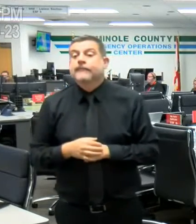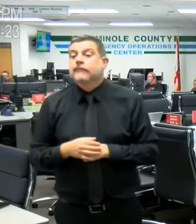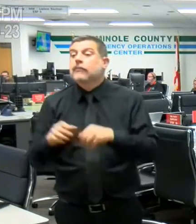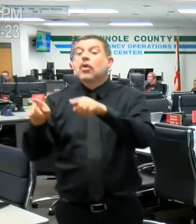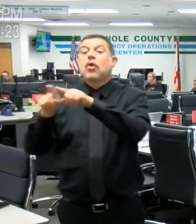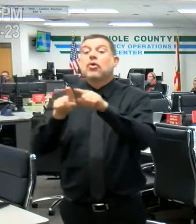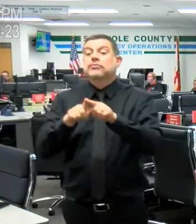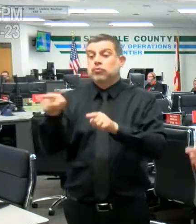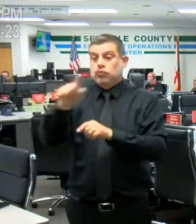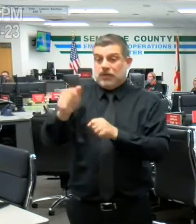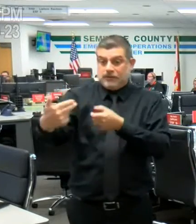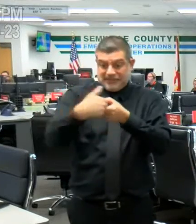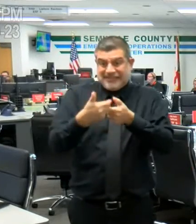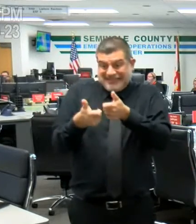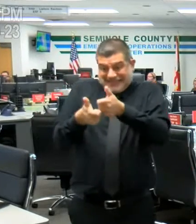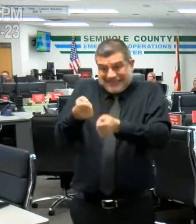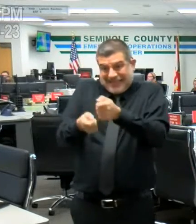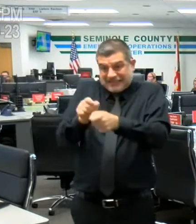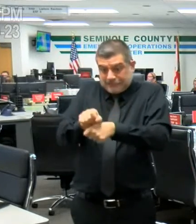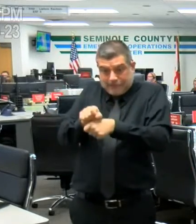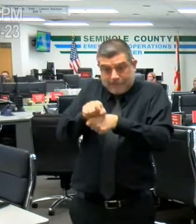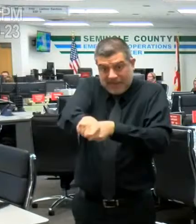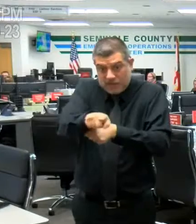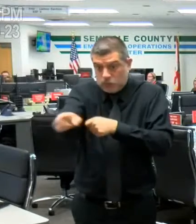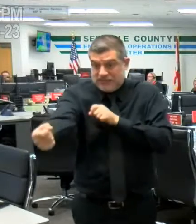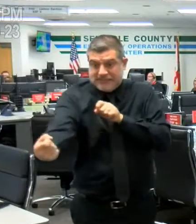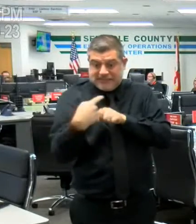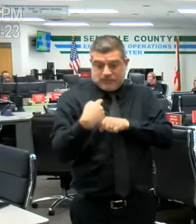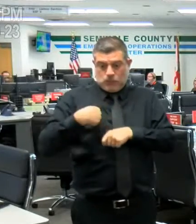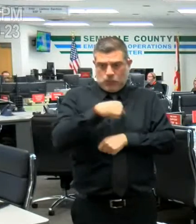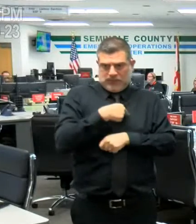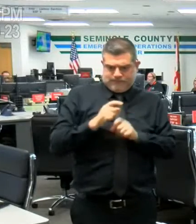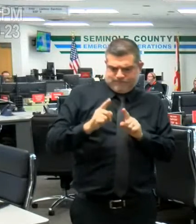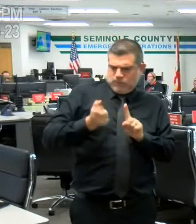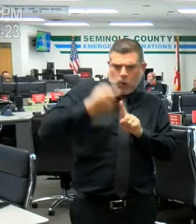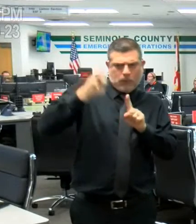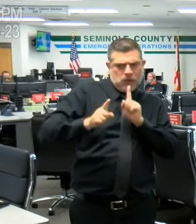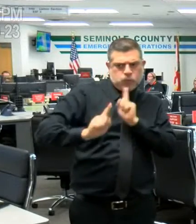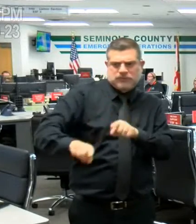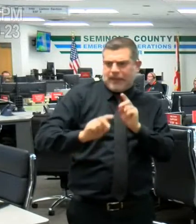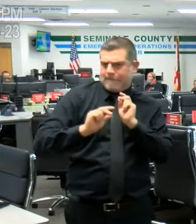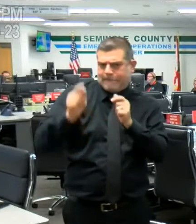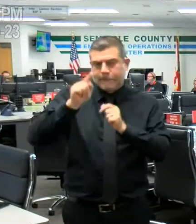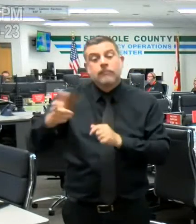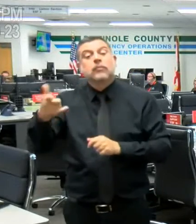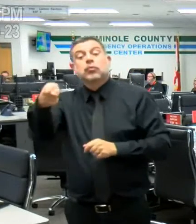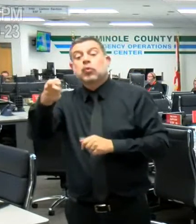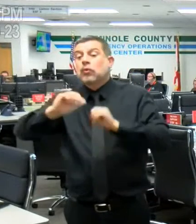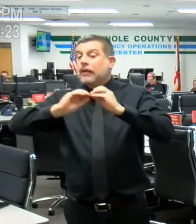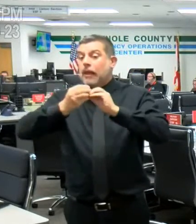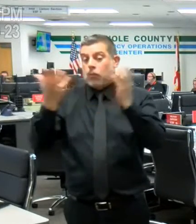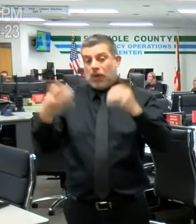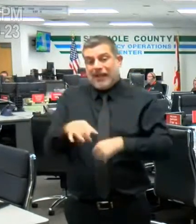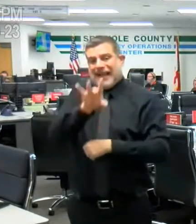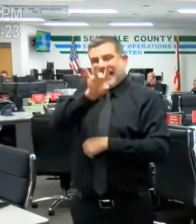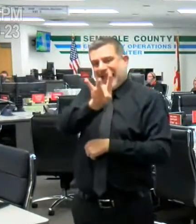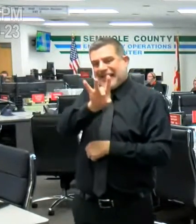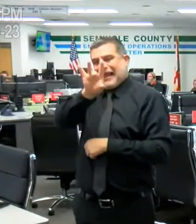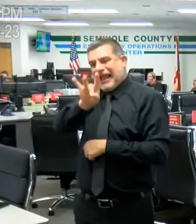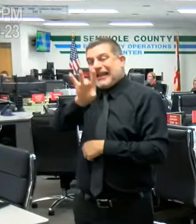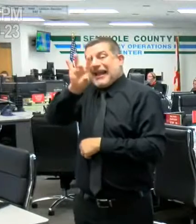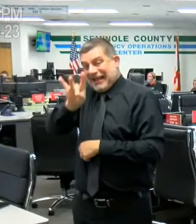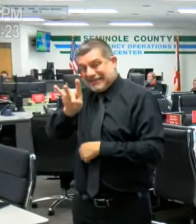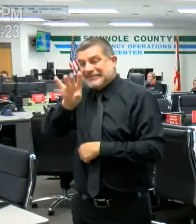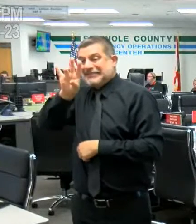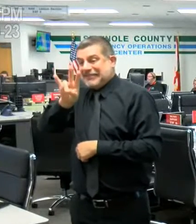group so you can get alerts directly from the county to your cell phone by texting STORM 2023,